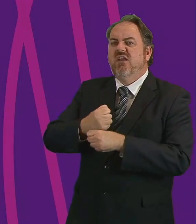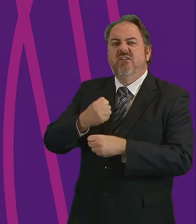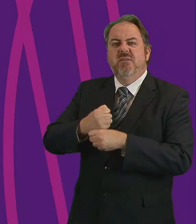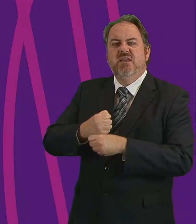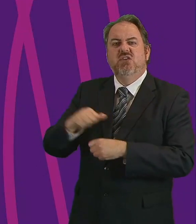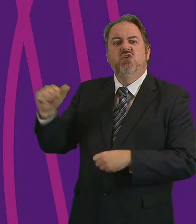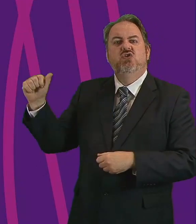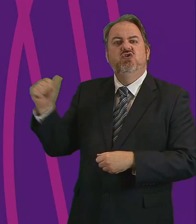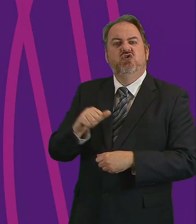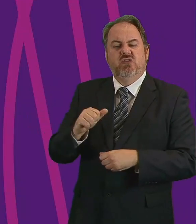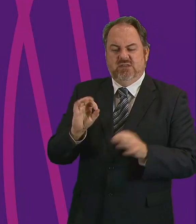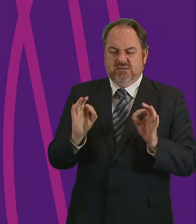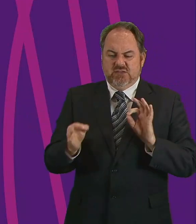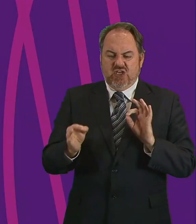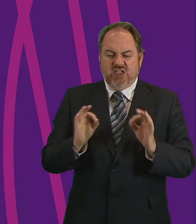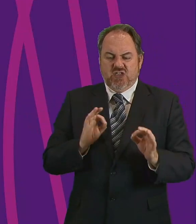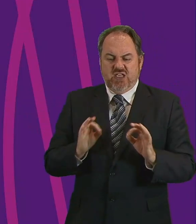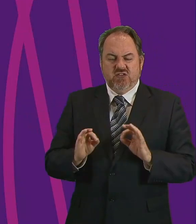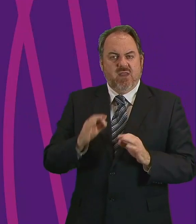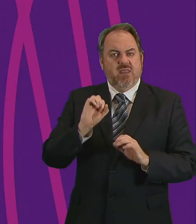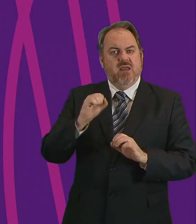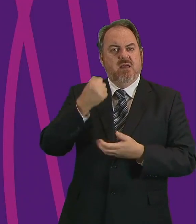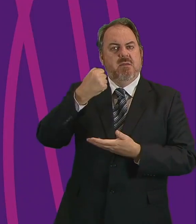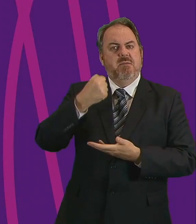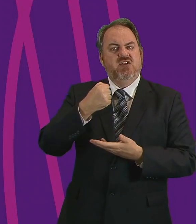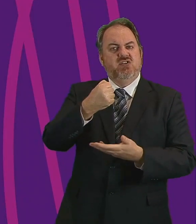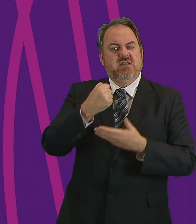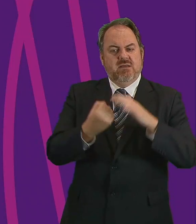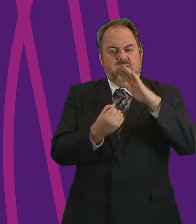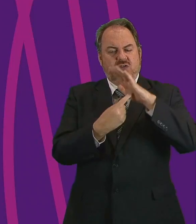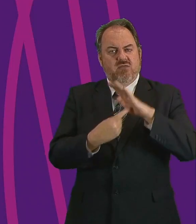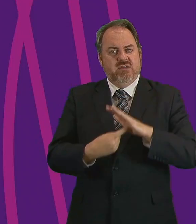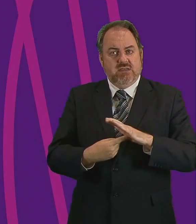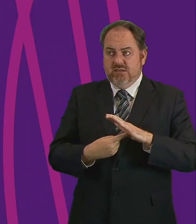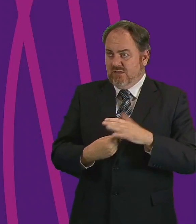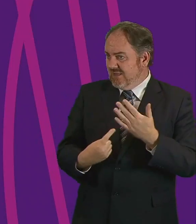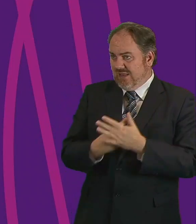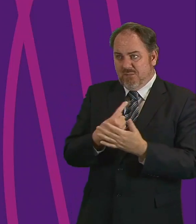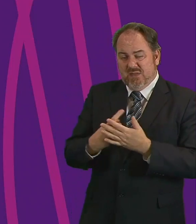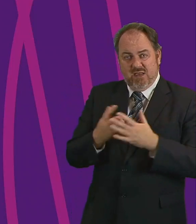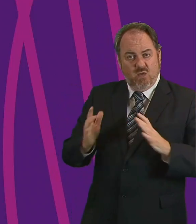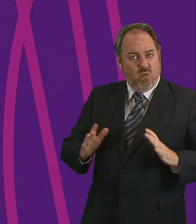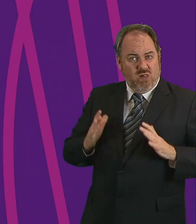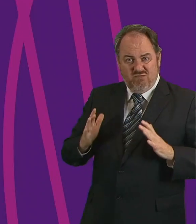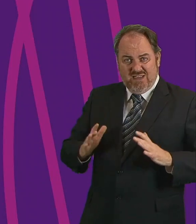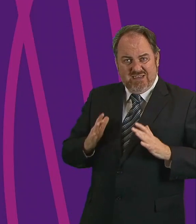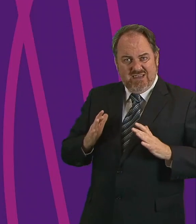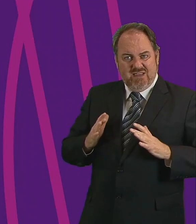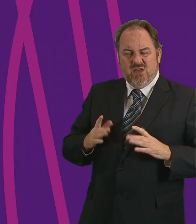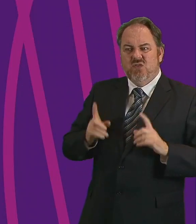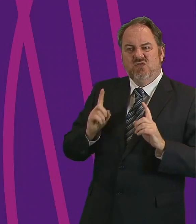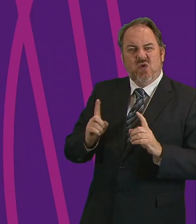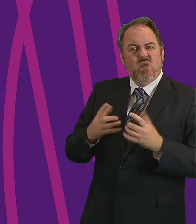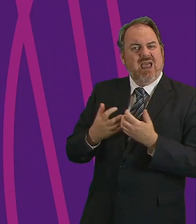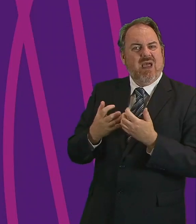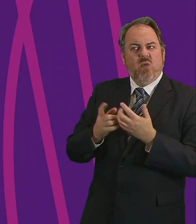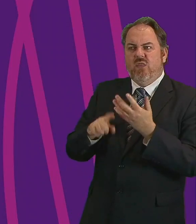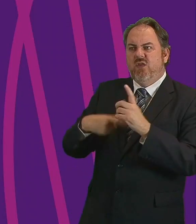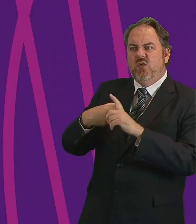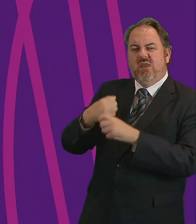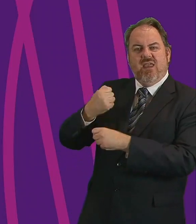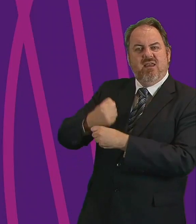is happening, but it's limited. If budgets were only to be reprioritised, then what would the UK Government have done